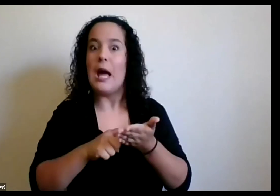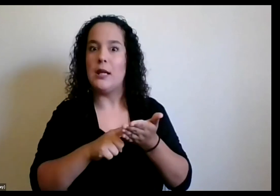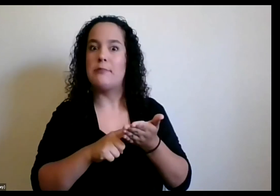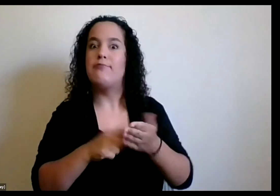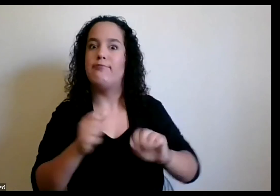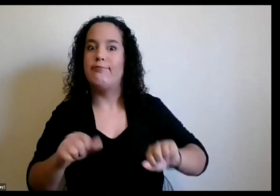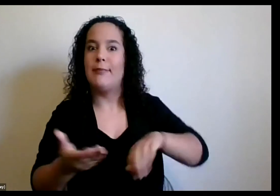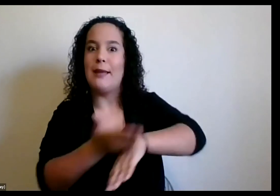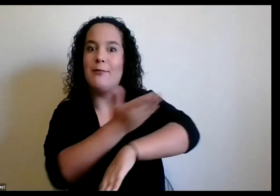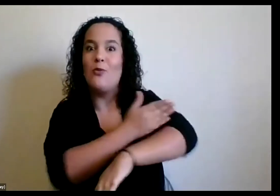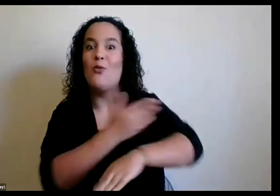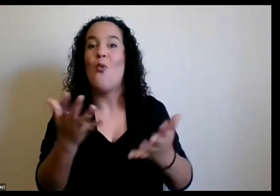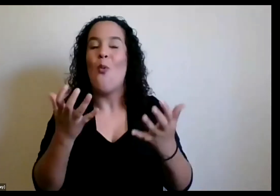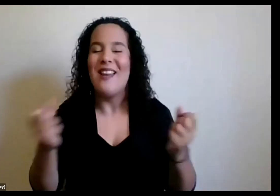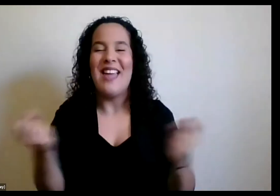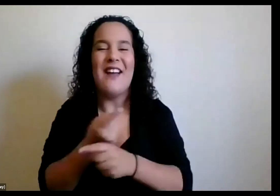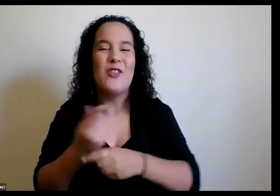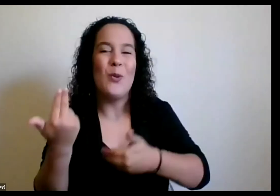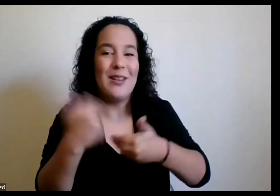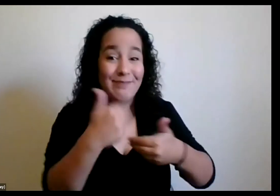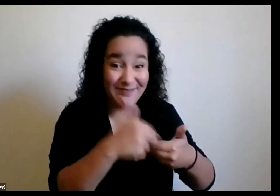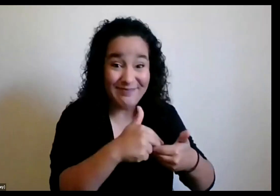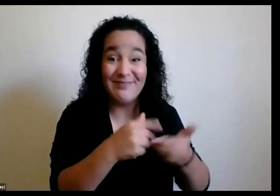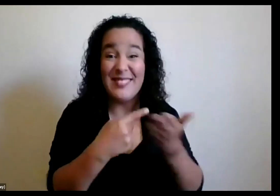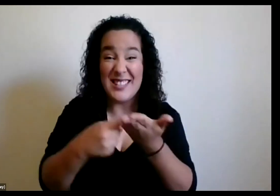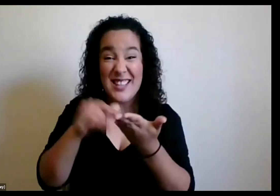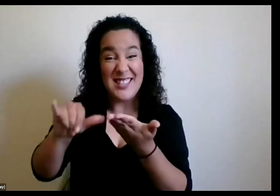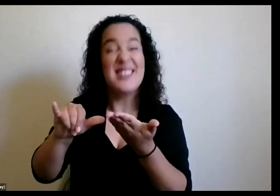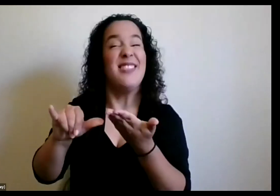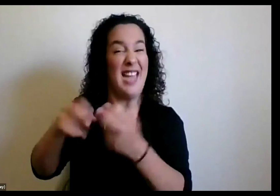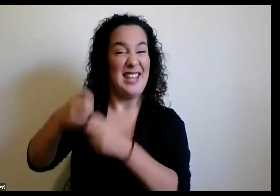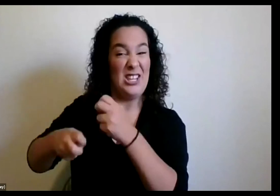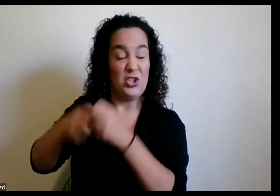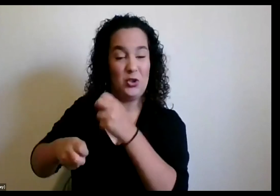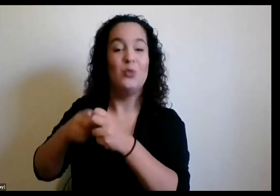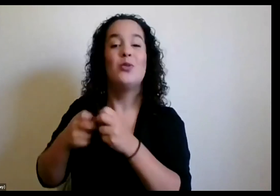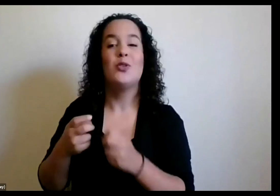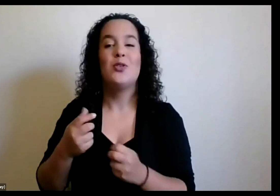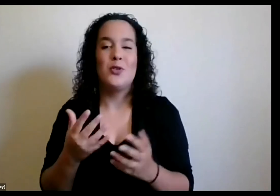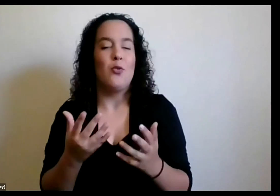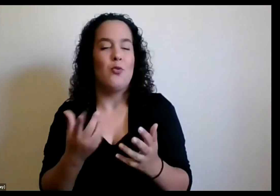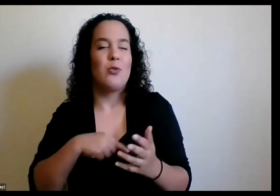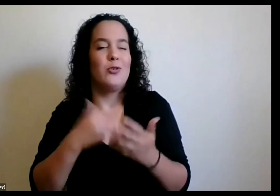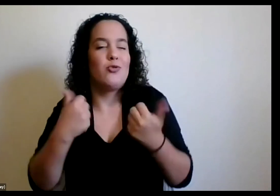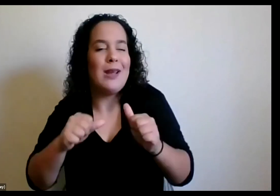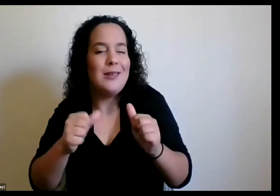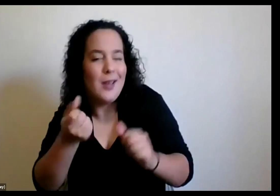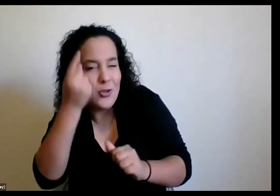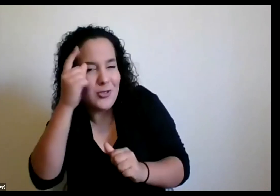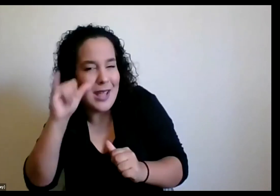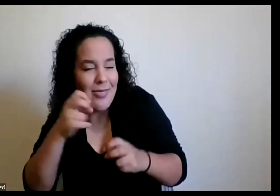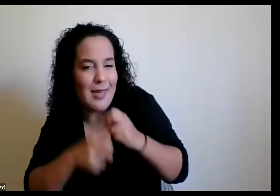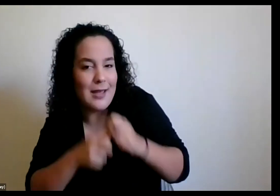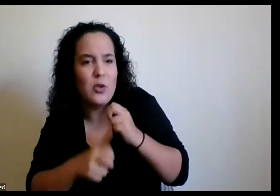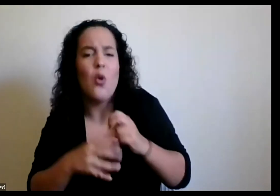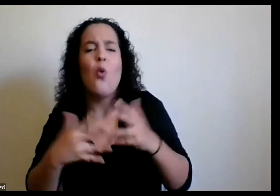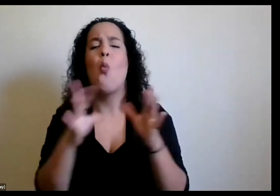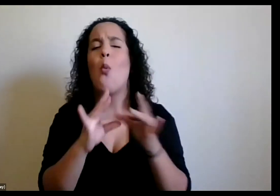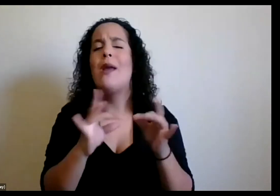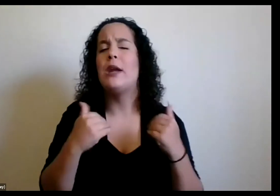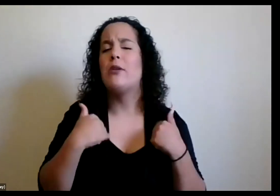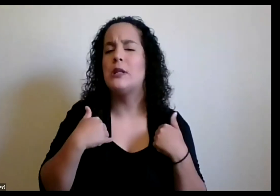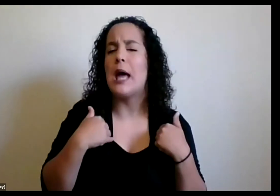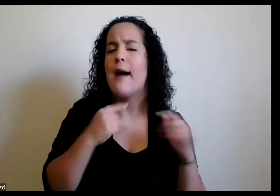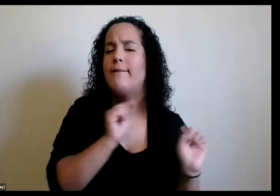the dinner table talking about this issue. And that's exactly what we're trying to understand with this research. What are the narratives that currently exist with regard to